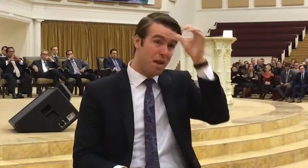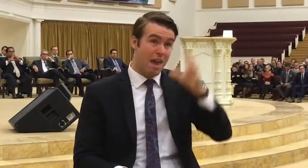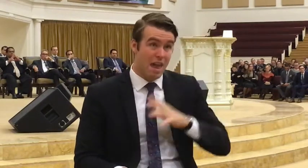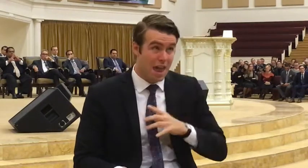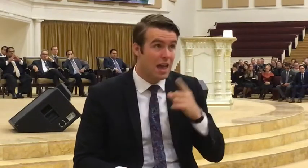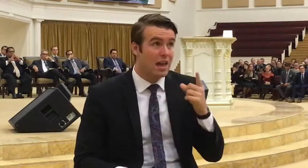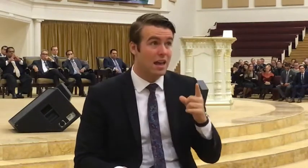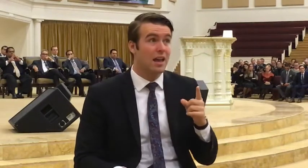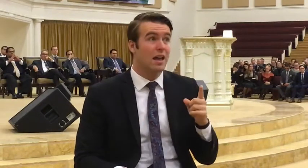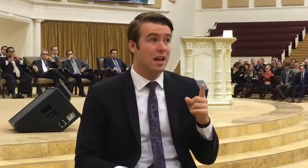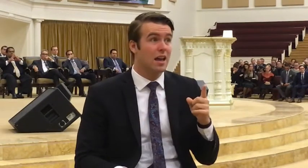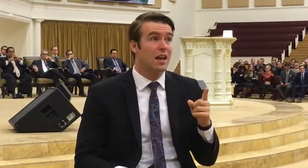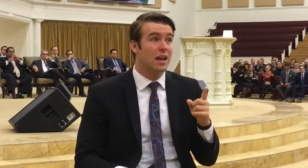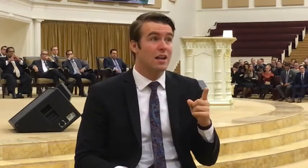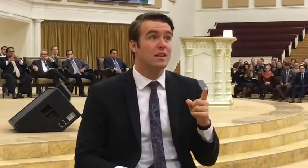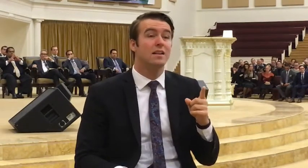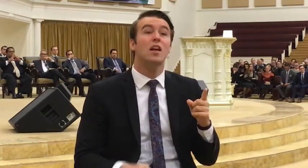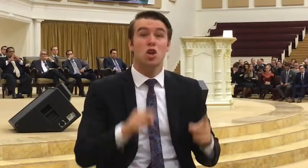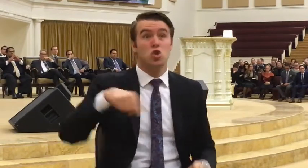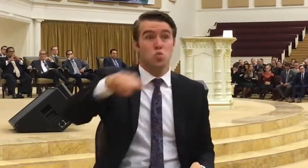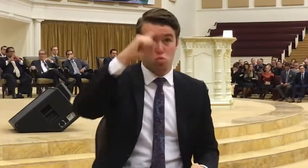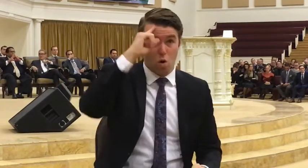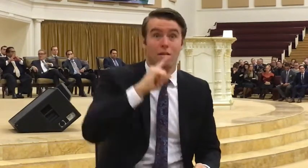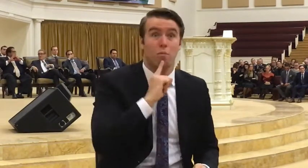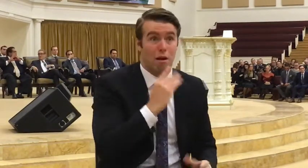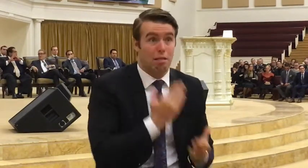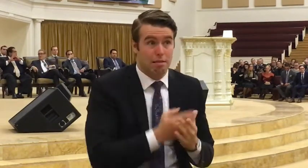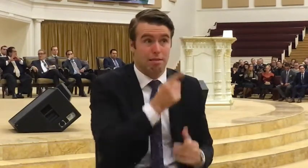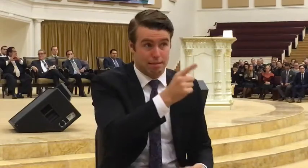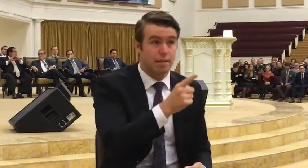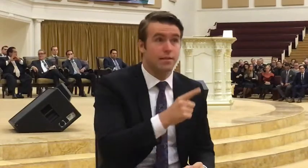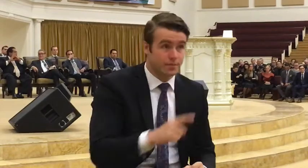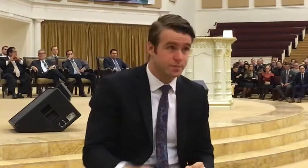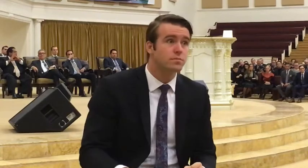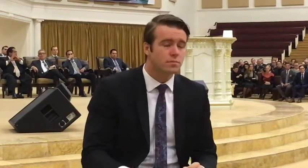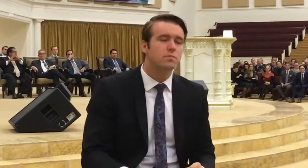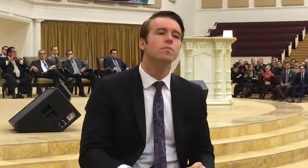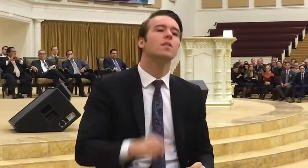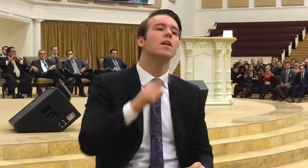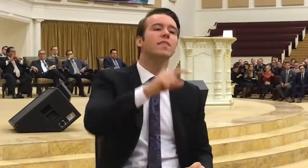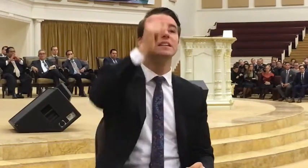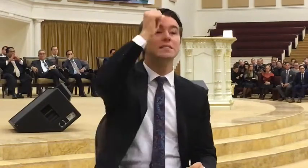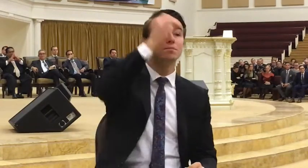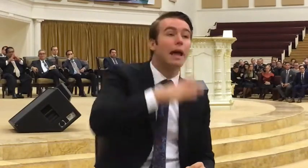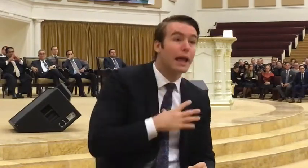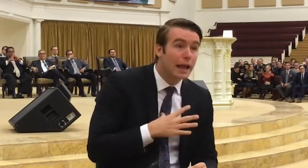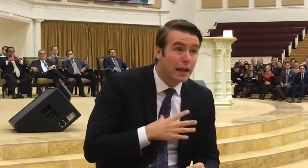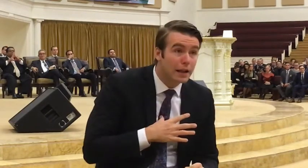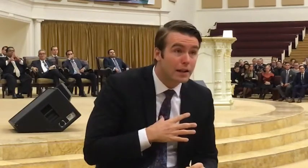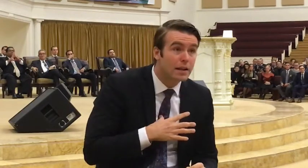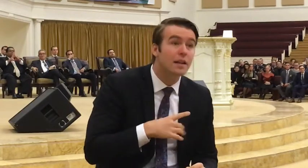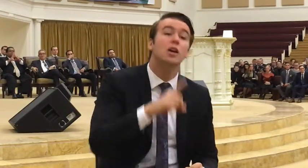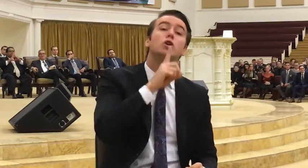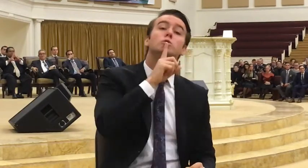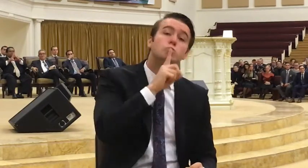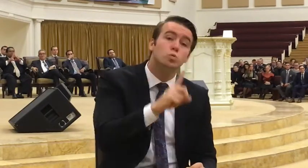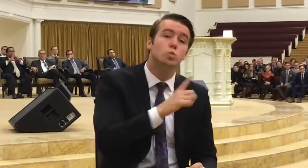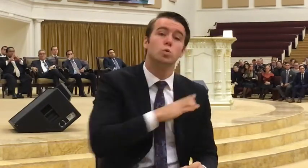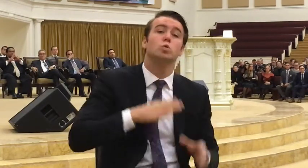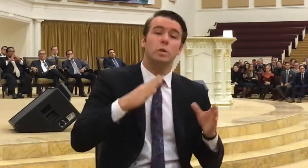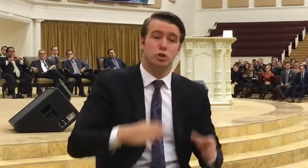well. And you know him too. This man is a true Christian.